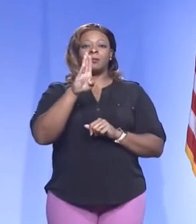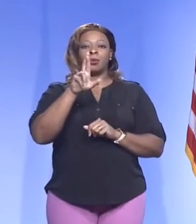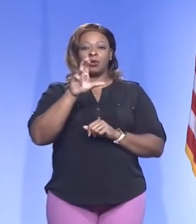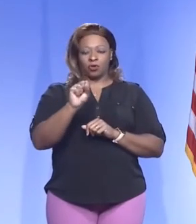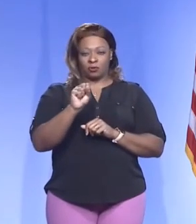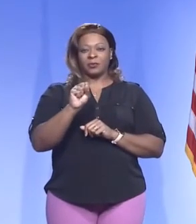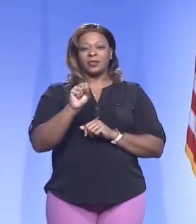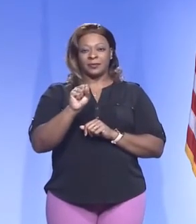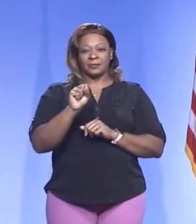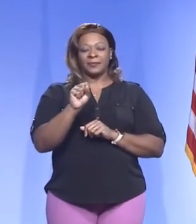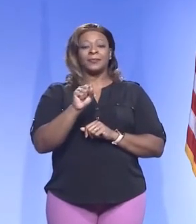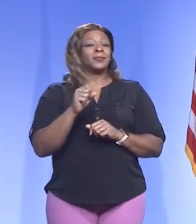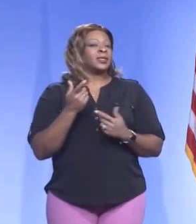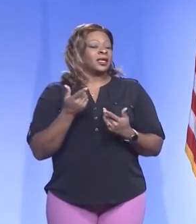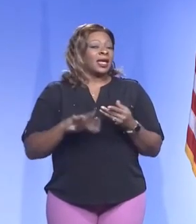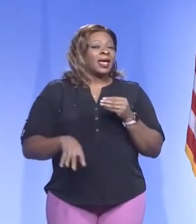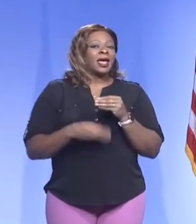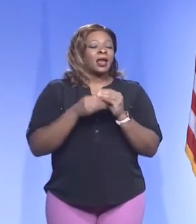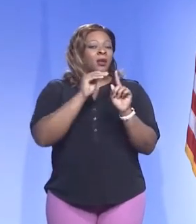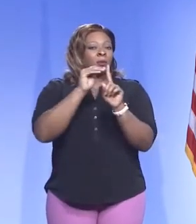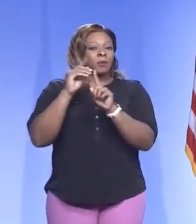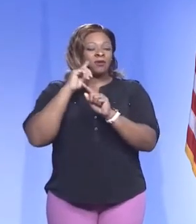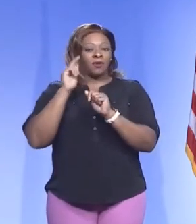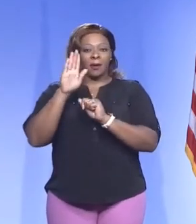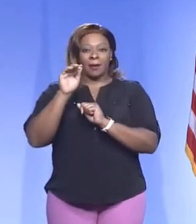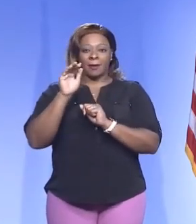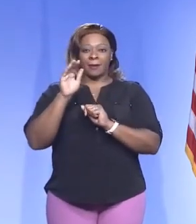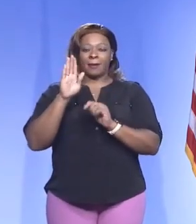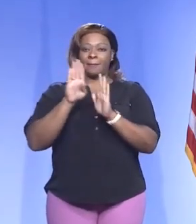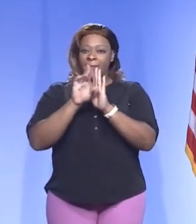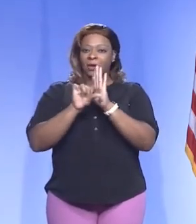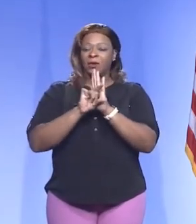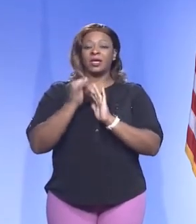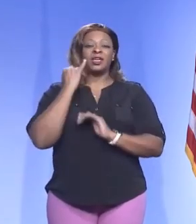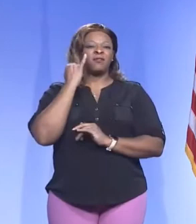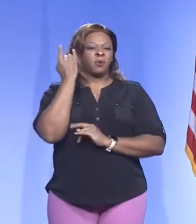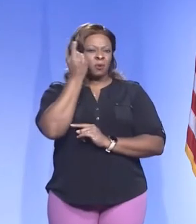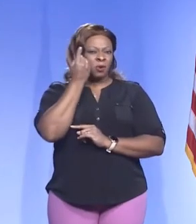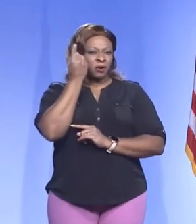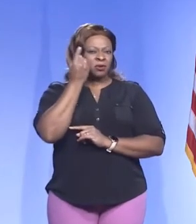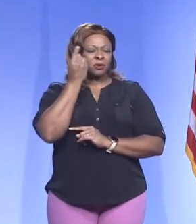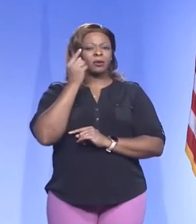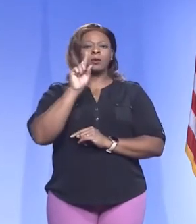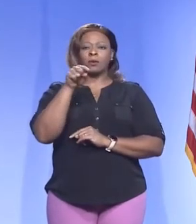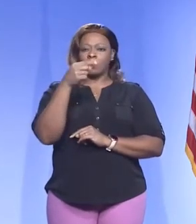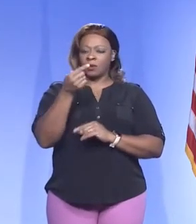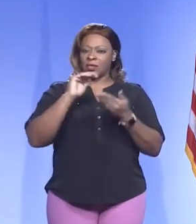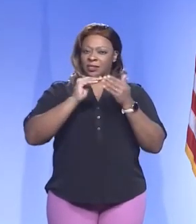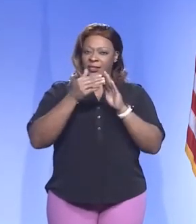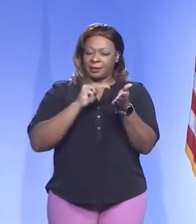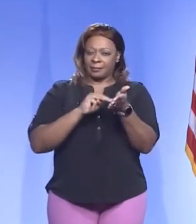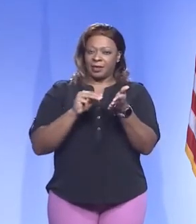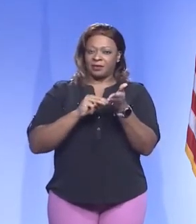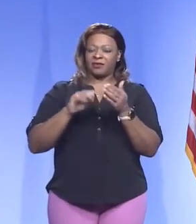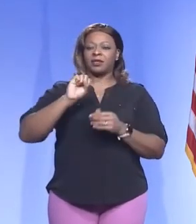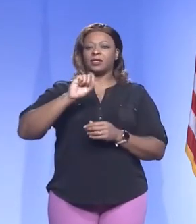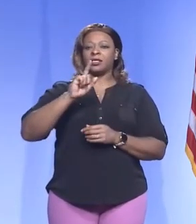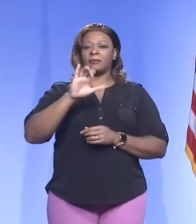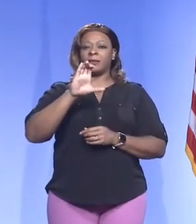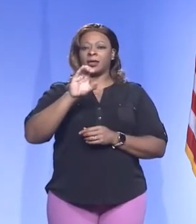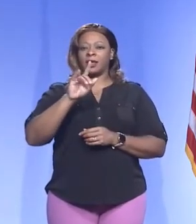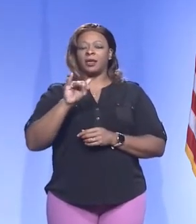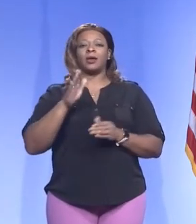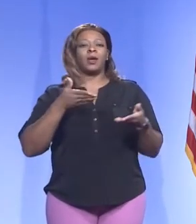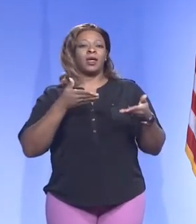municipalities. Just an additional reminder for background, in case you're wondering, only the city of Memphis and Shelby County